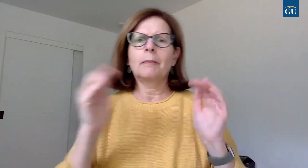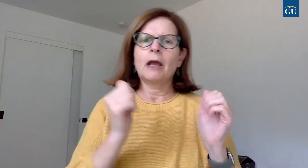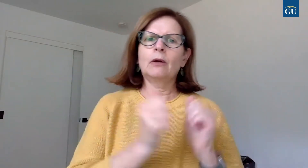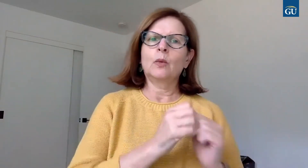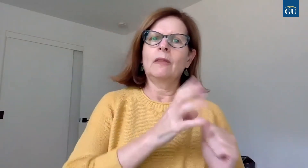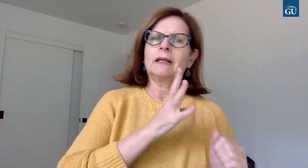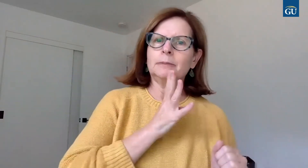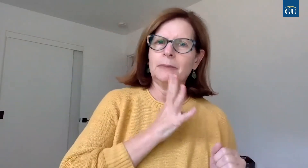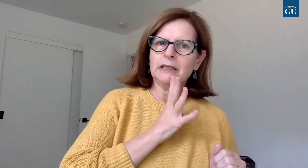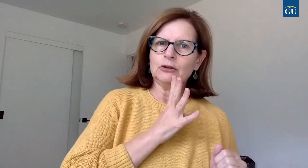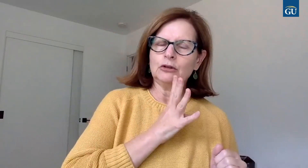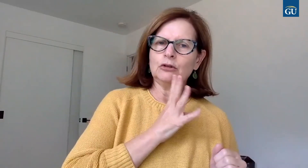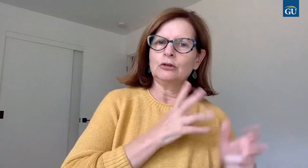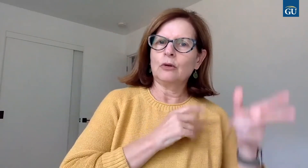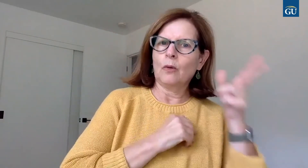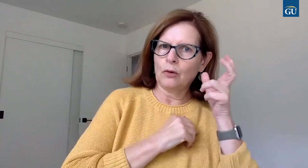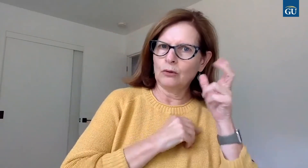and auditory languages.